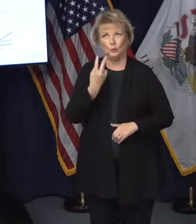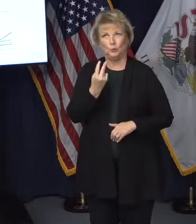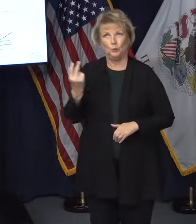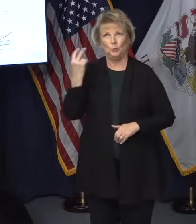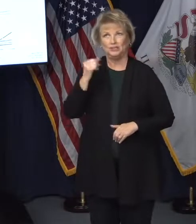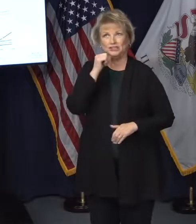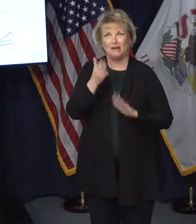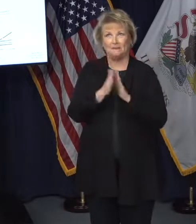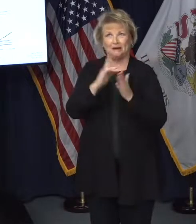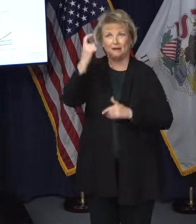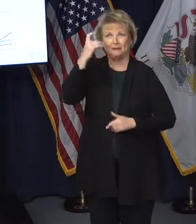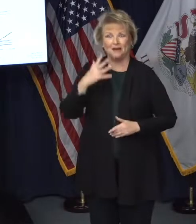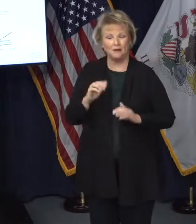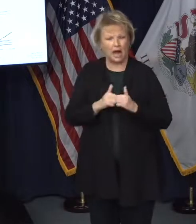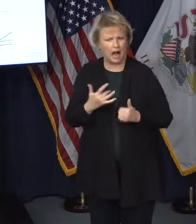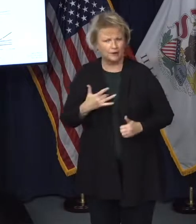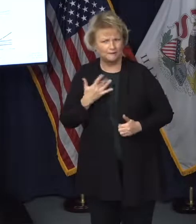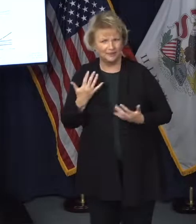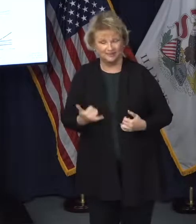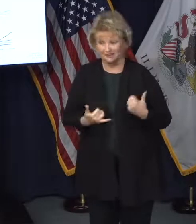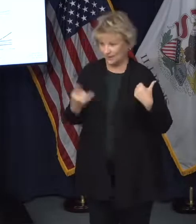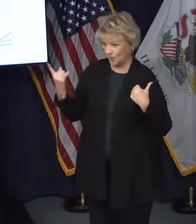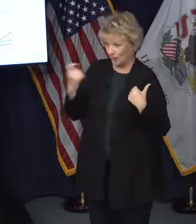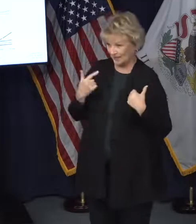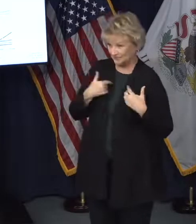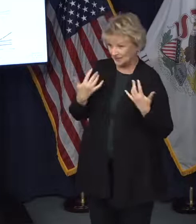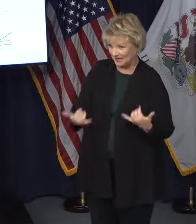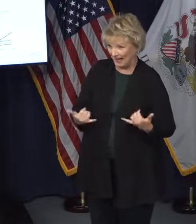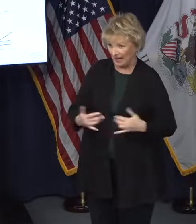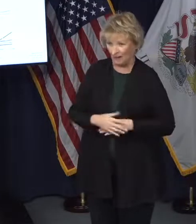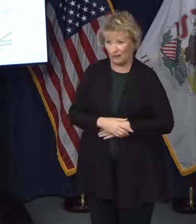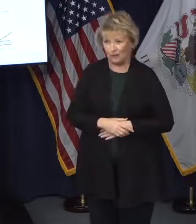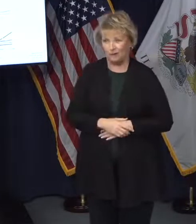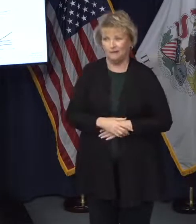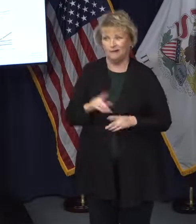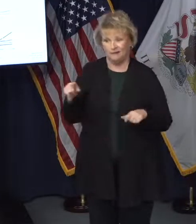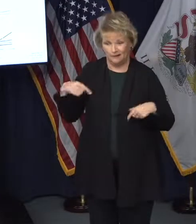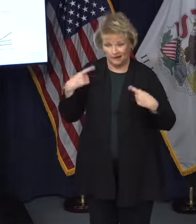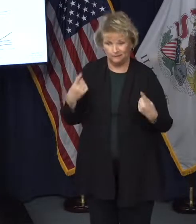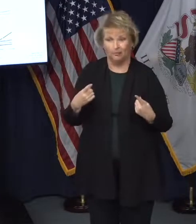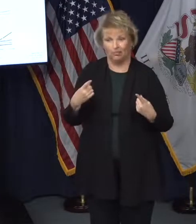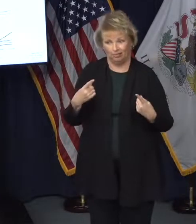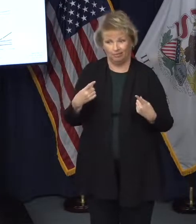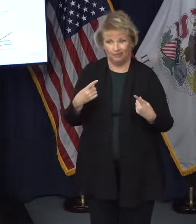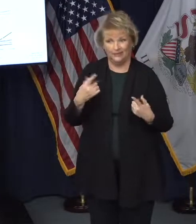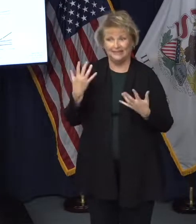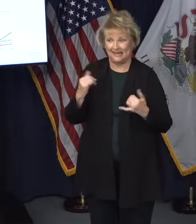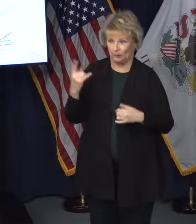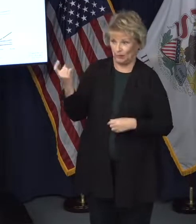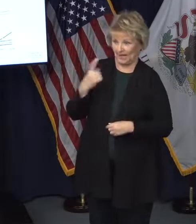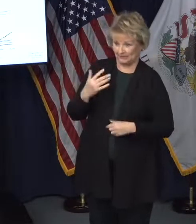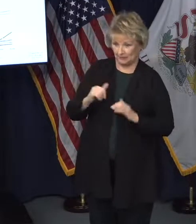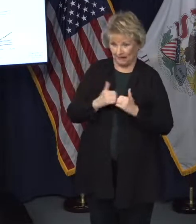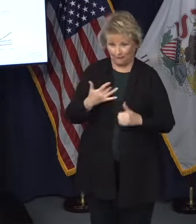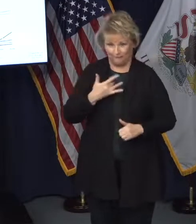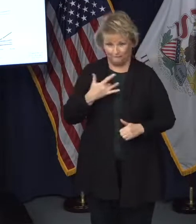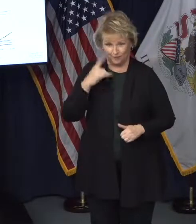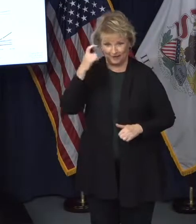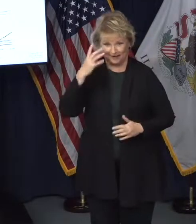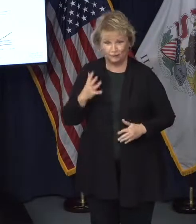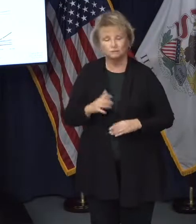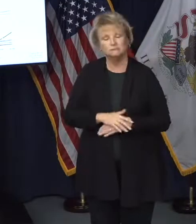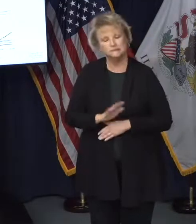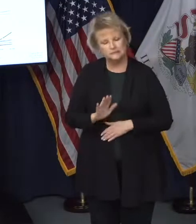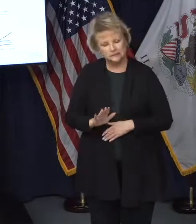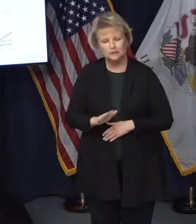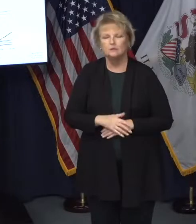up? Now, Dave, really? Now, after all this, look, there's no doubt